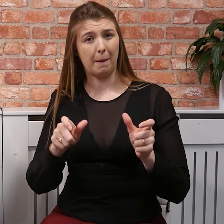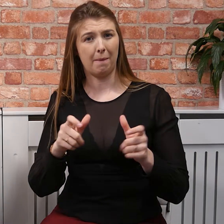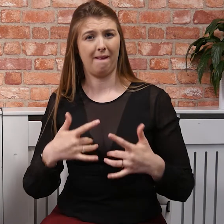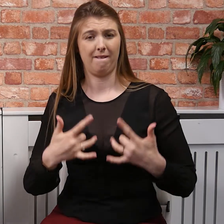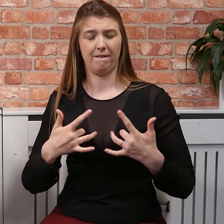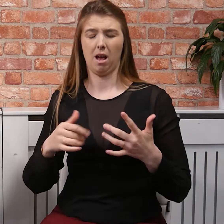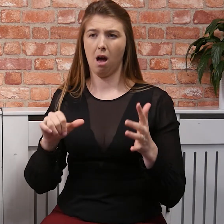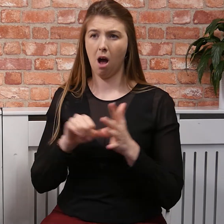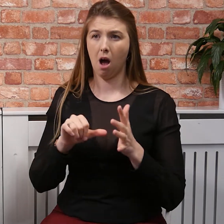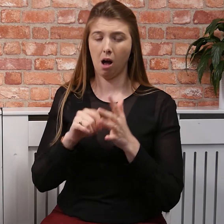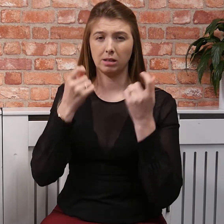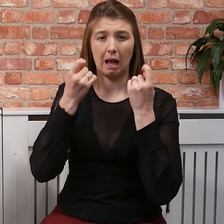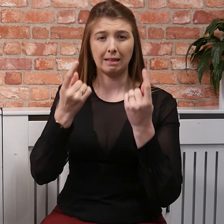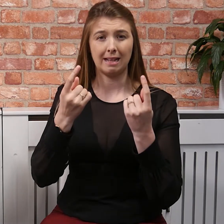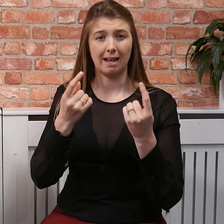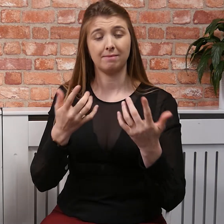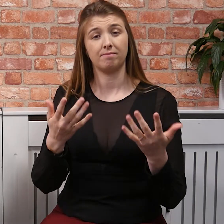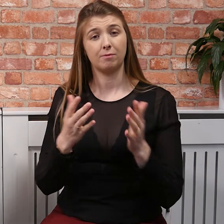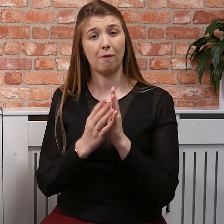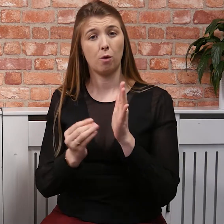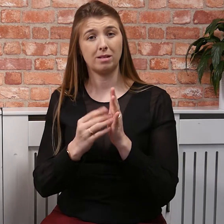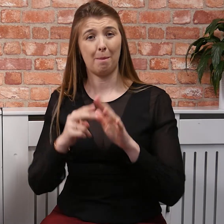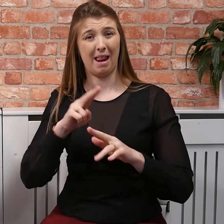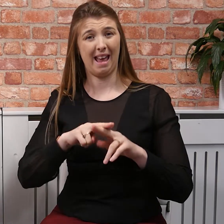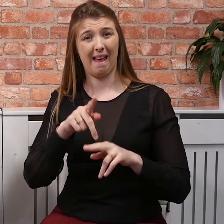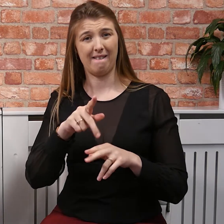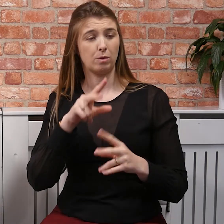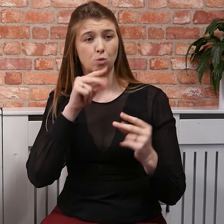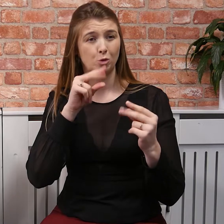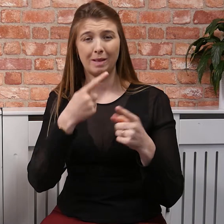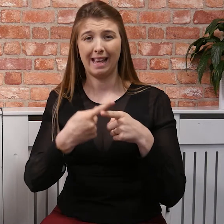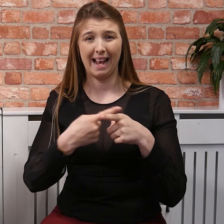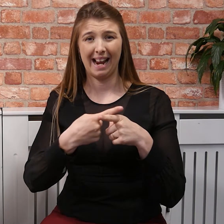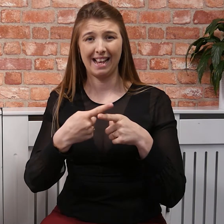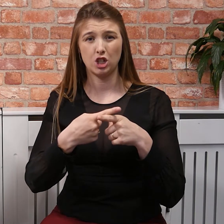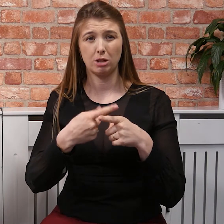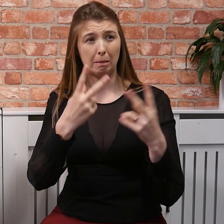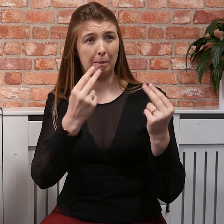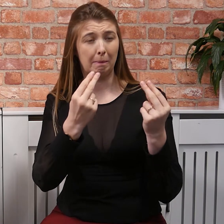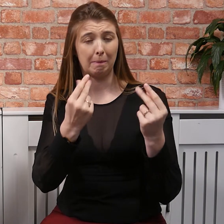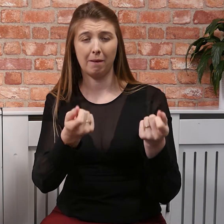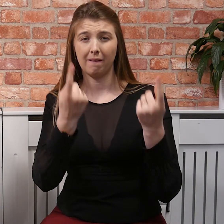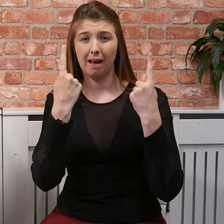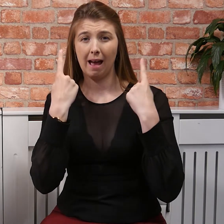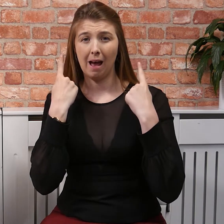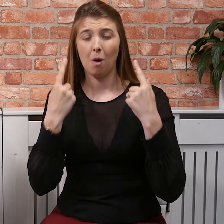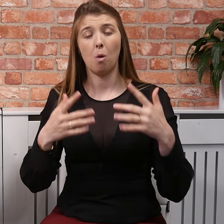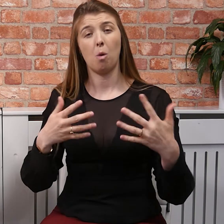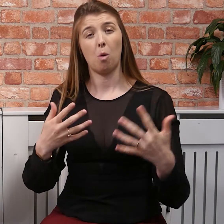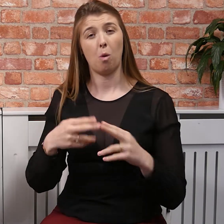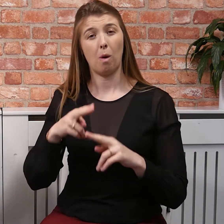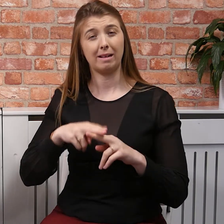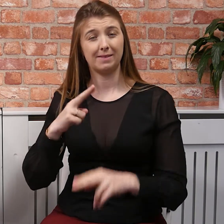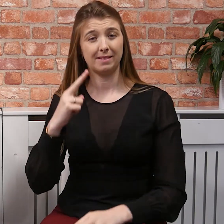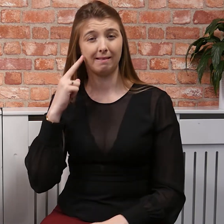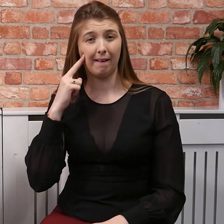English, or if you're deaf, or if you just don't understand what's being said. And it's difficult to